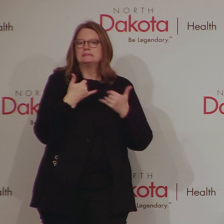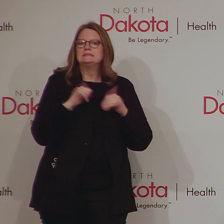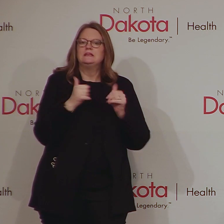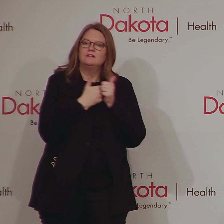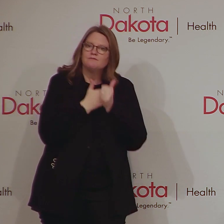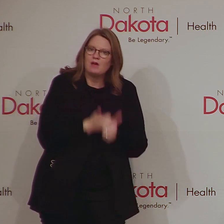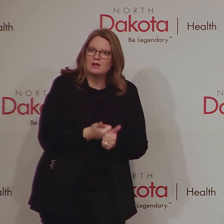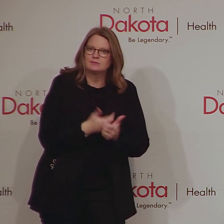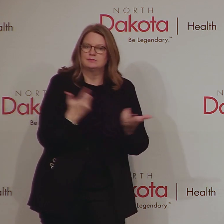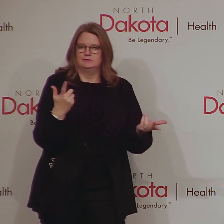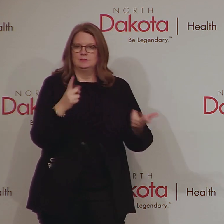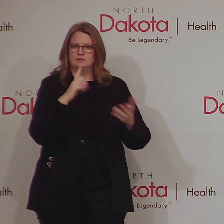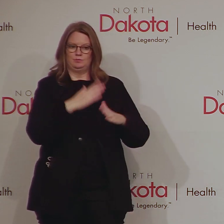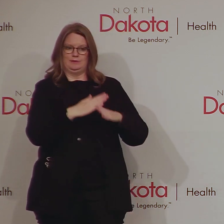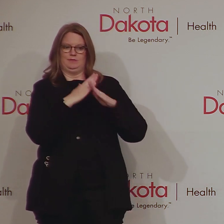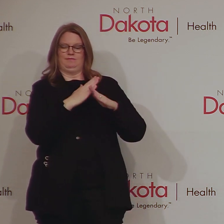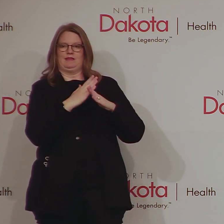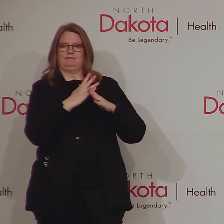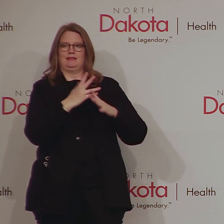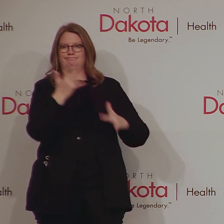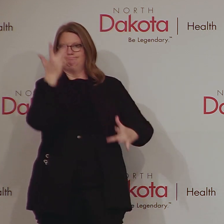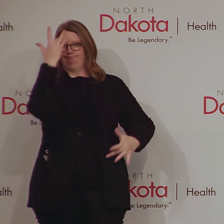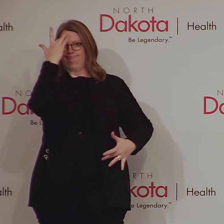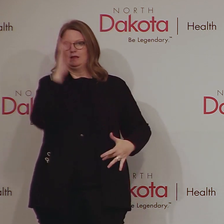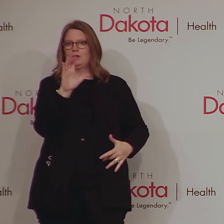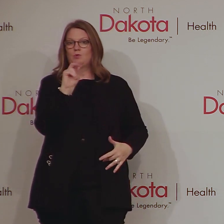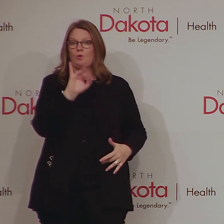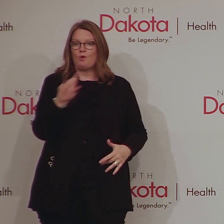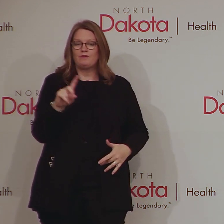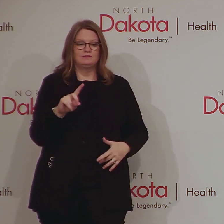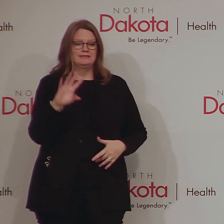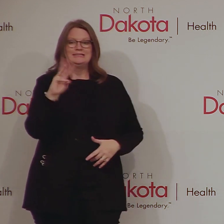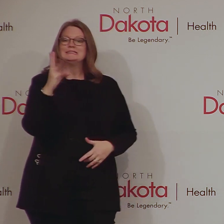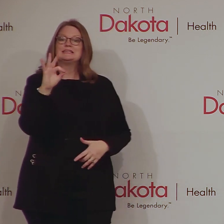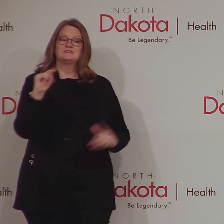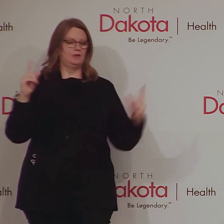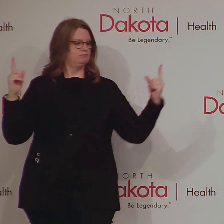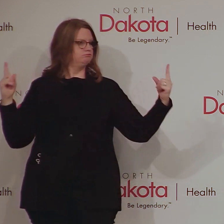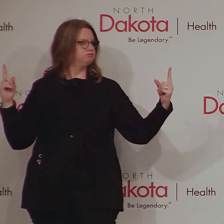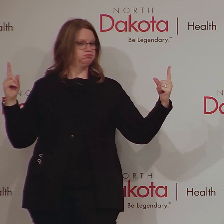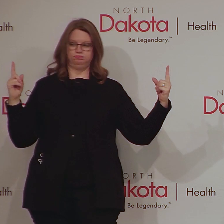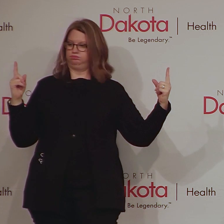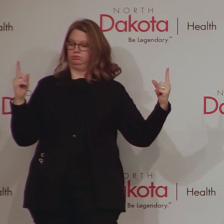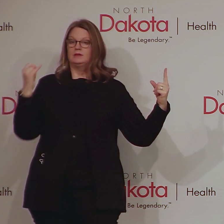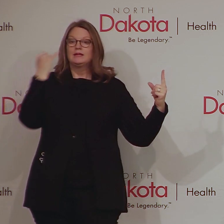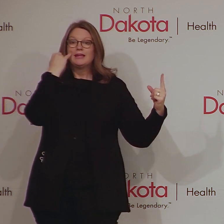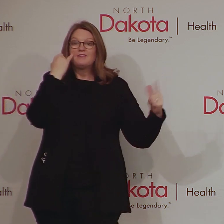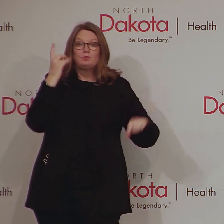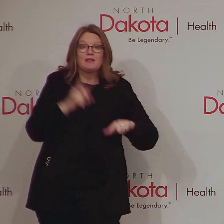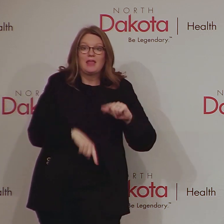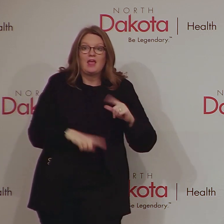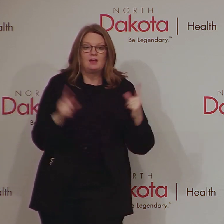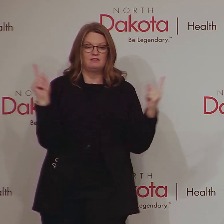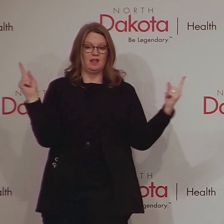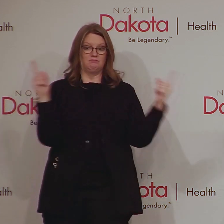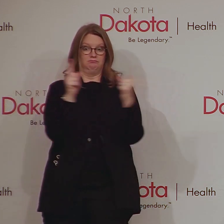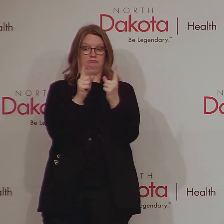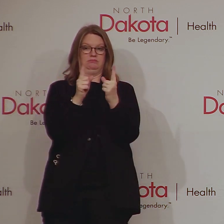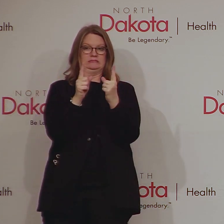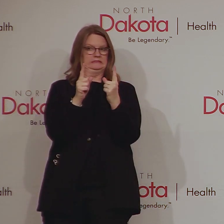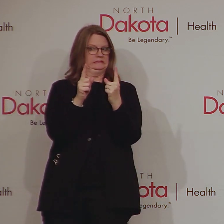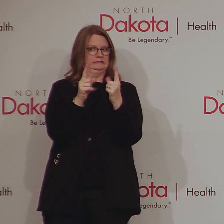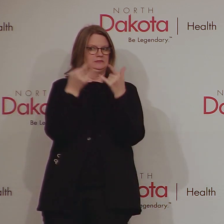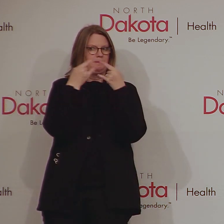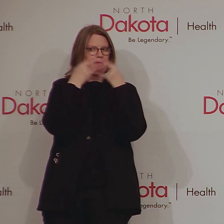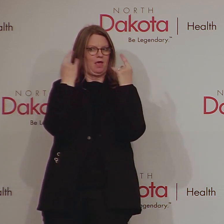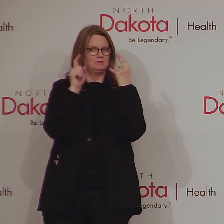not get COVID in the first place. And that's when you're stay 6 feet apart whenever you can. If you're unable to stay 6 feet apart, then